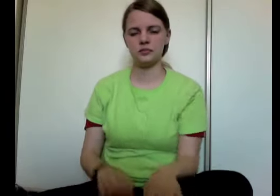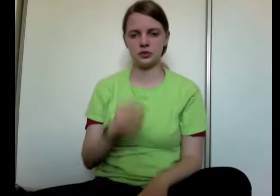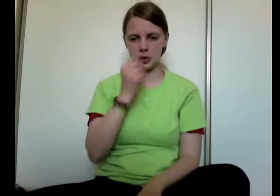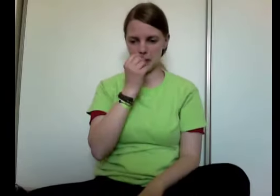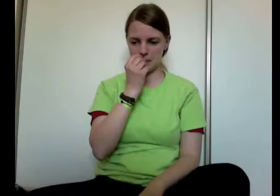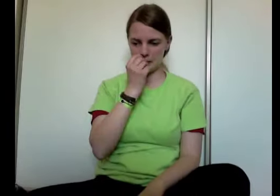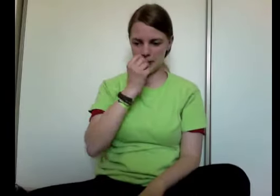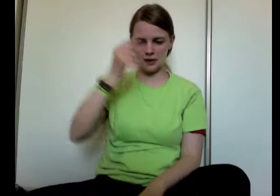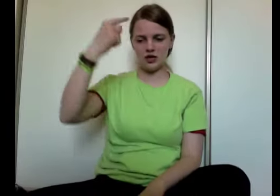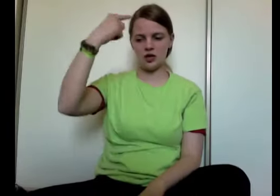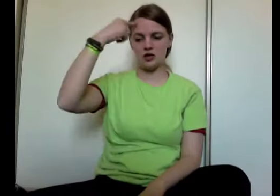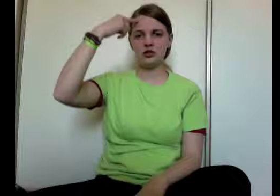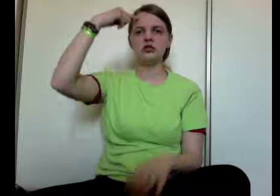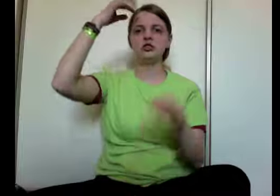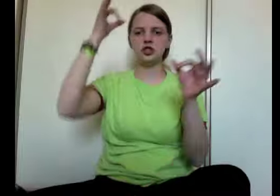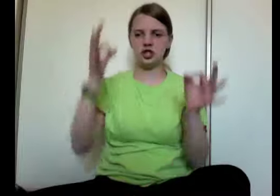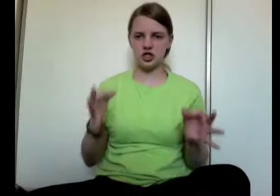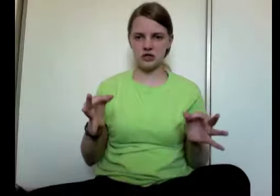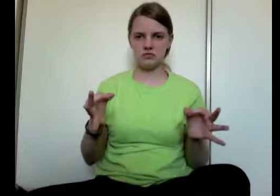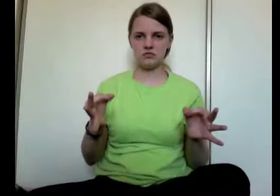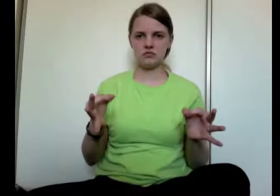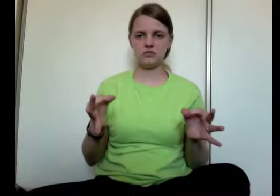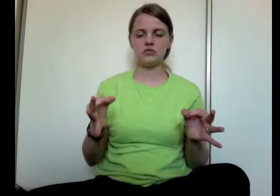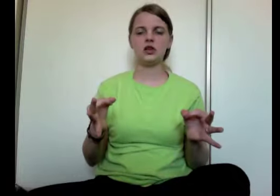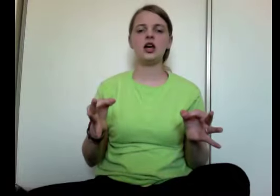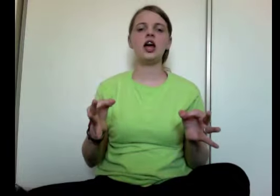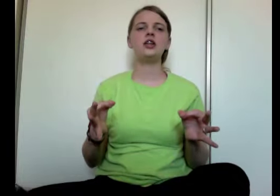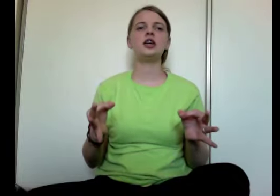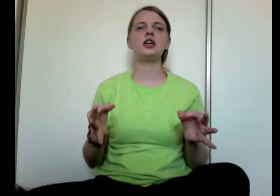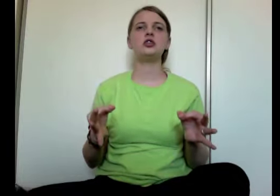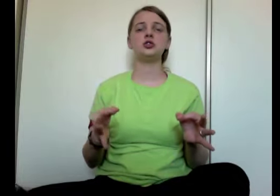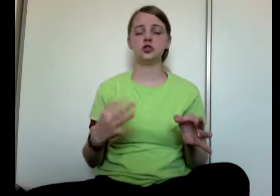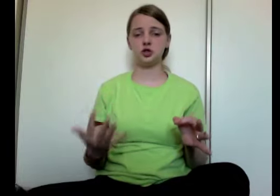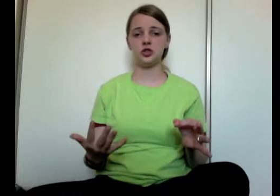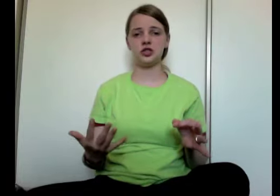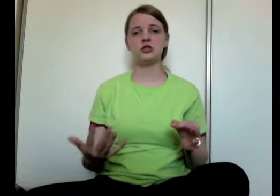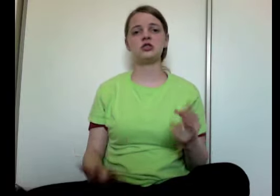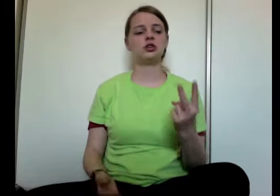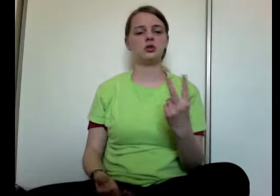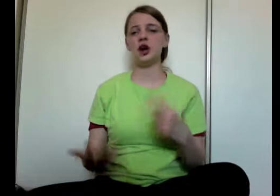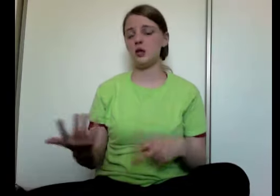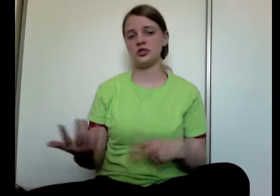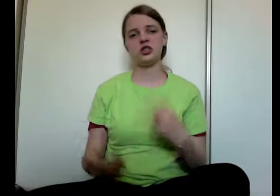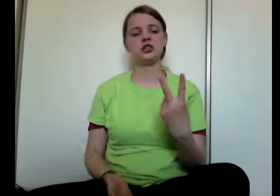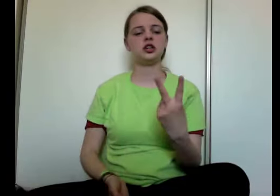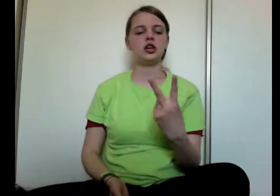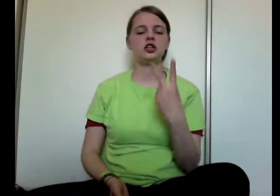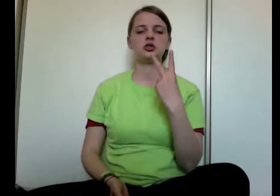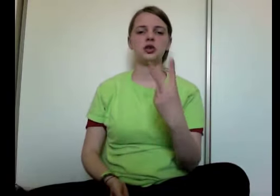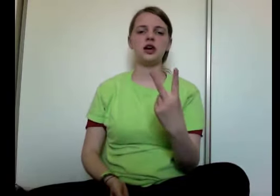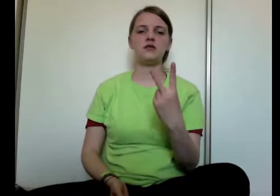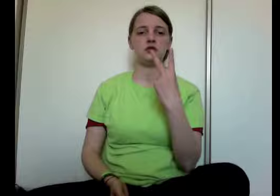So you point your head, decision, and then choices or options. So you have